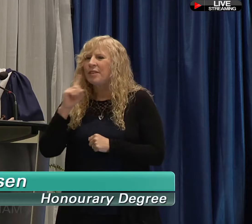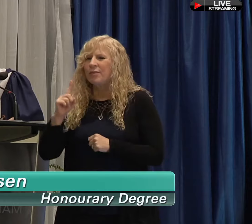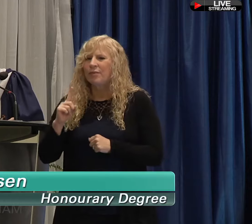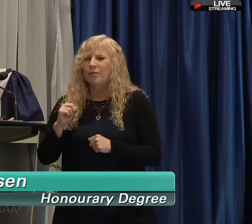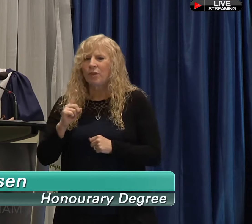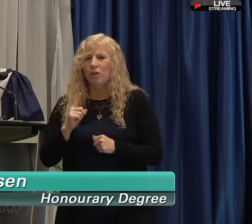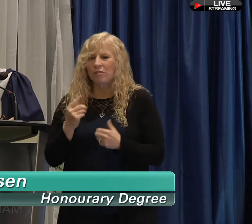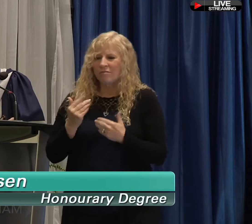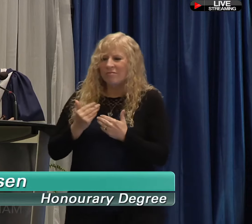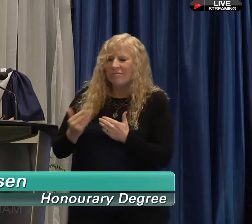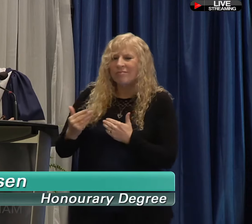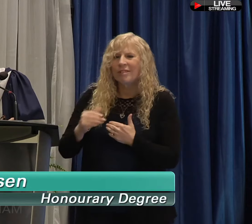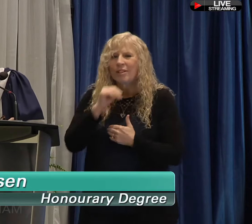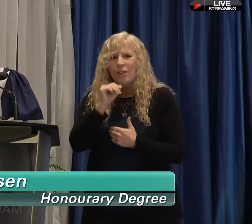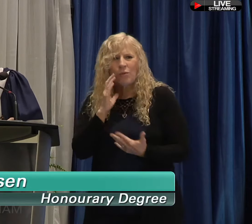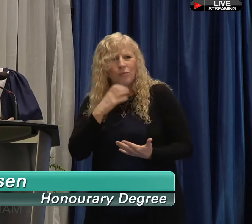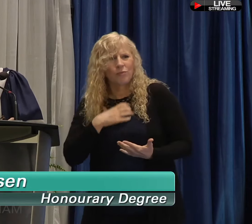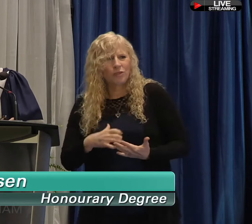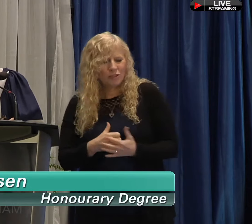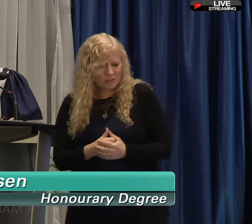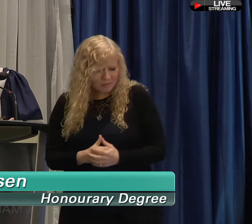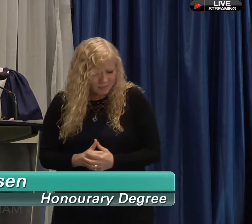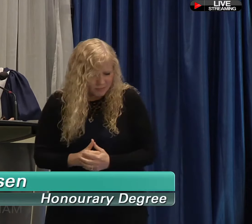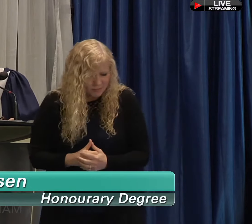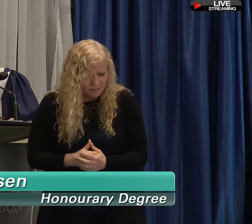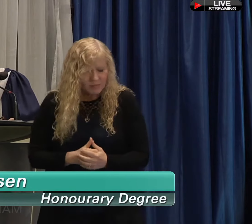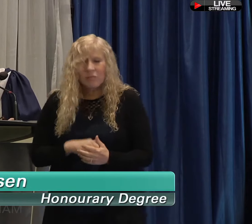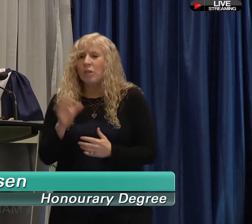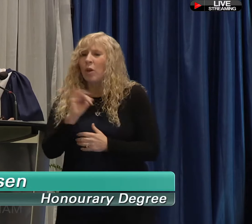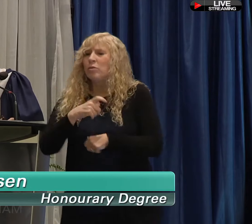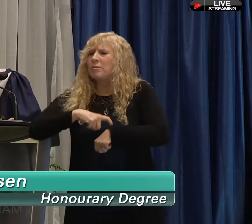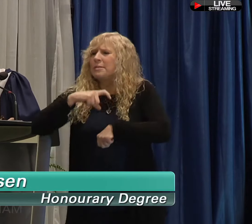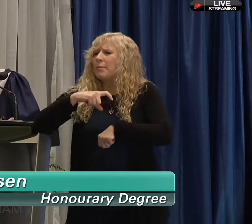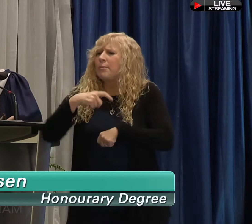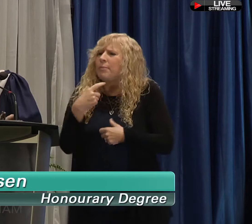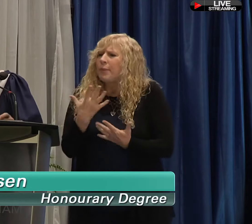celebration. It's also a time for reflection.